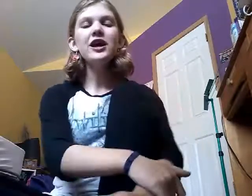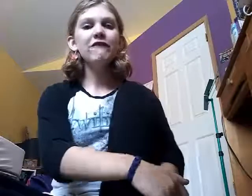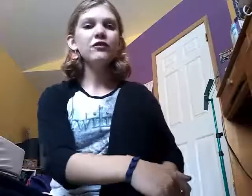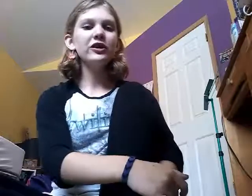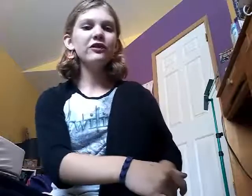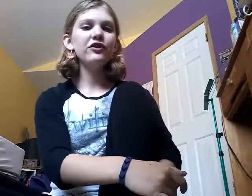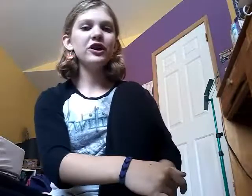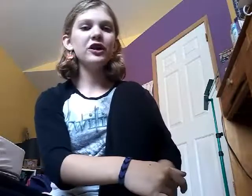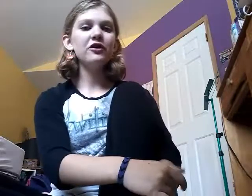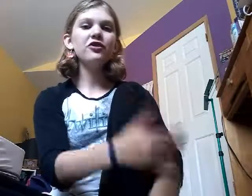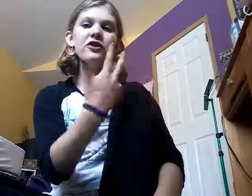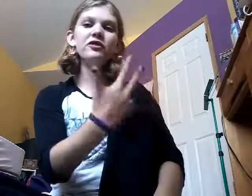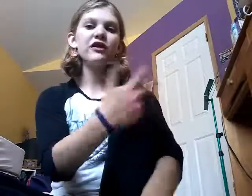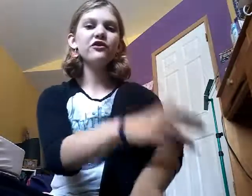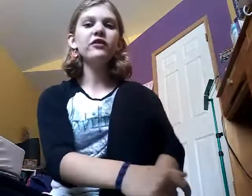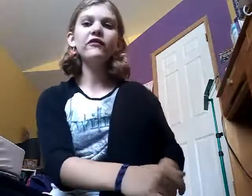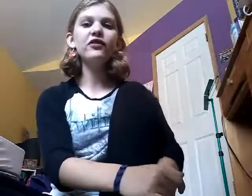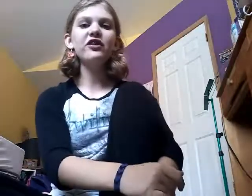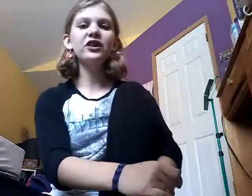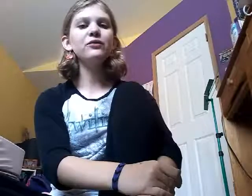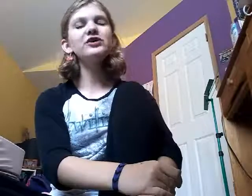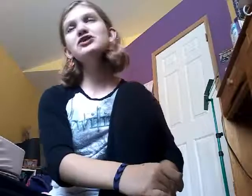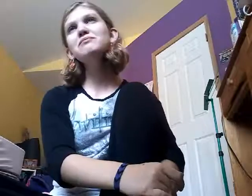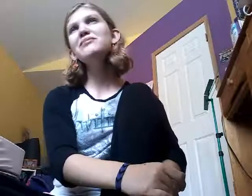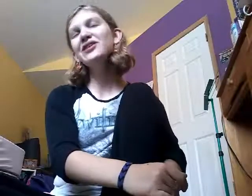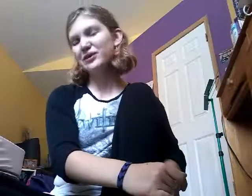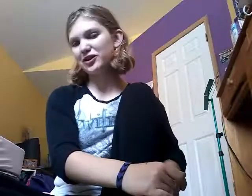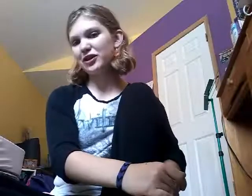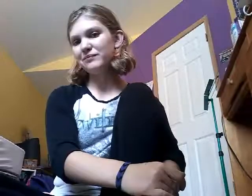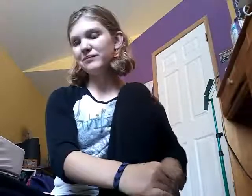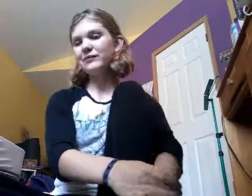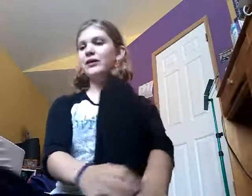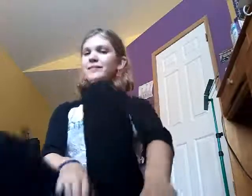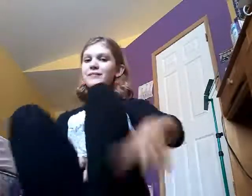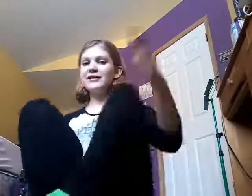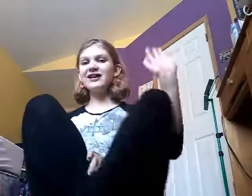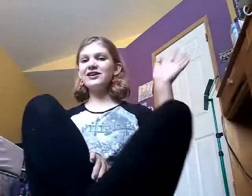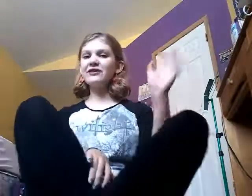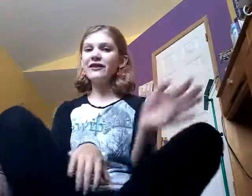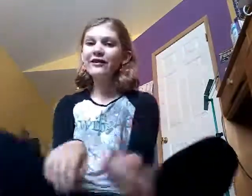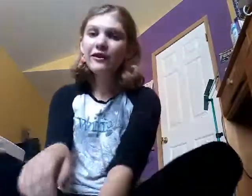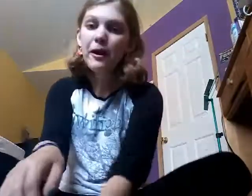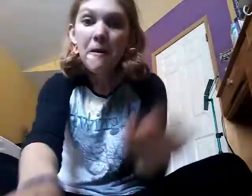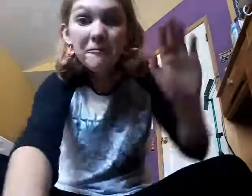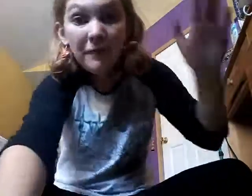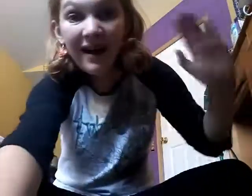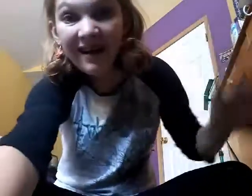And if you want to see a third lesson for sign language, please let me know. All right. I'm going to go to that. Bye.